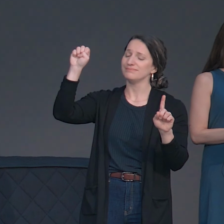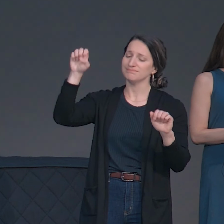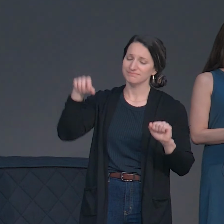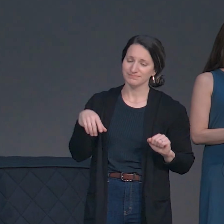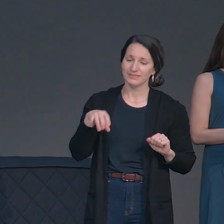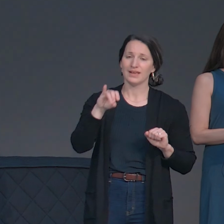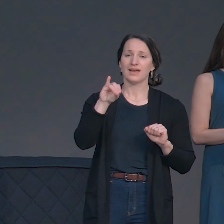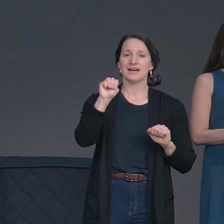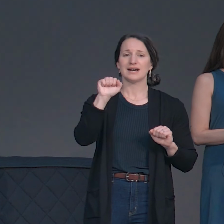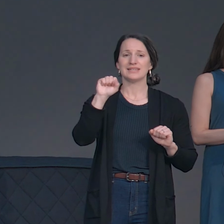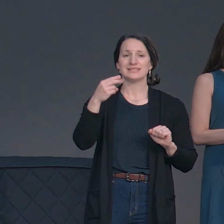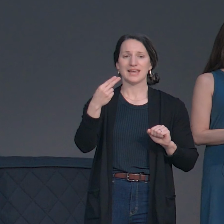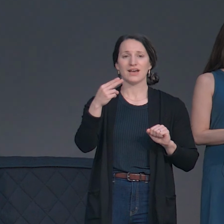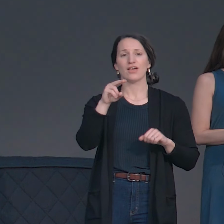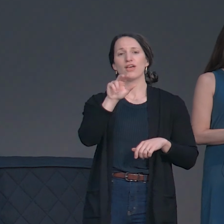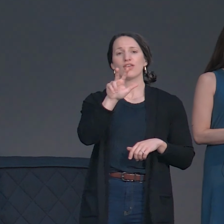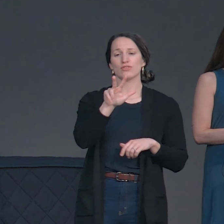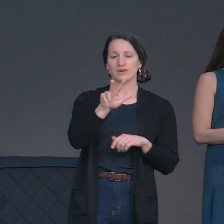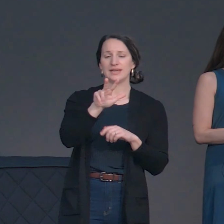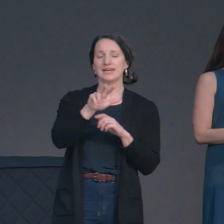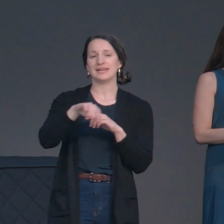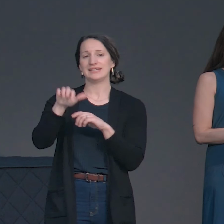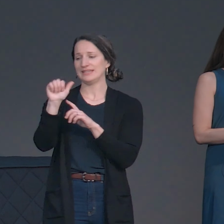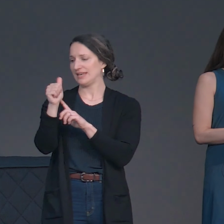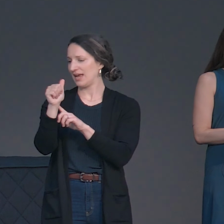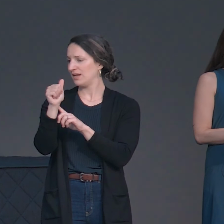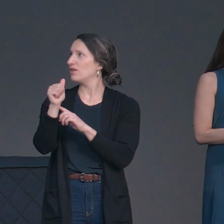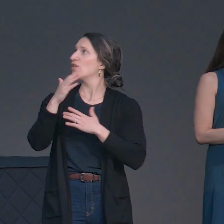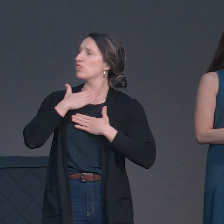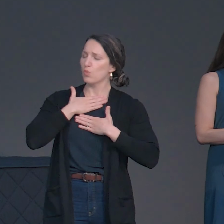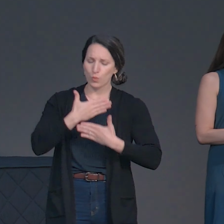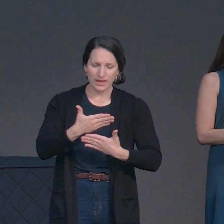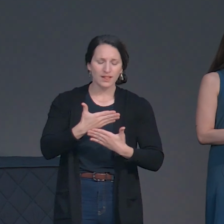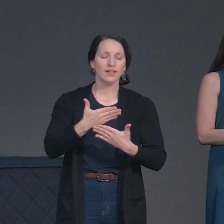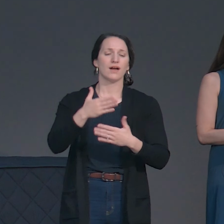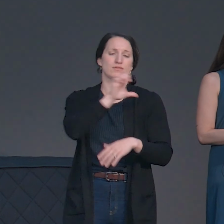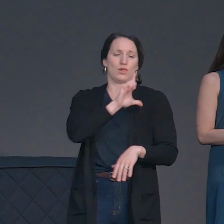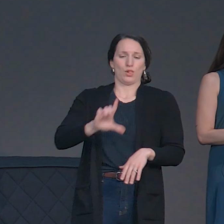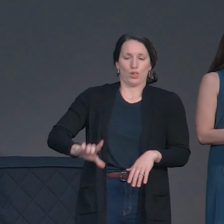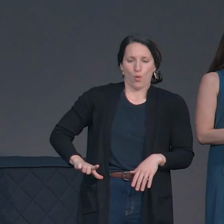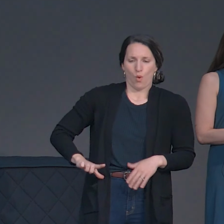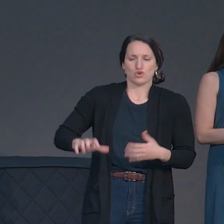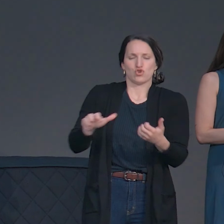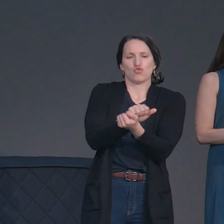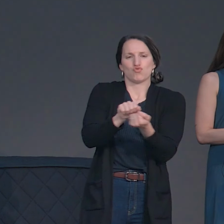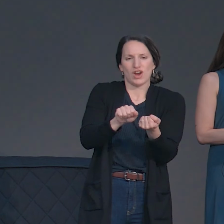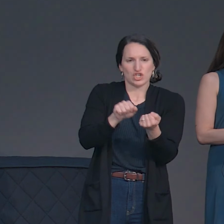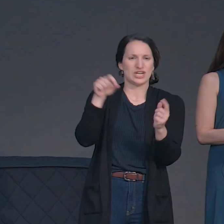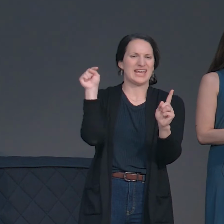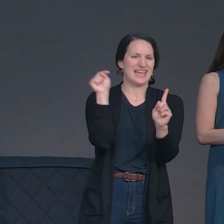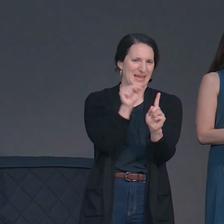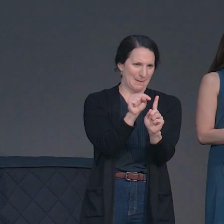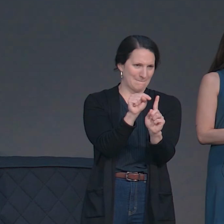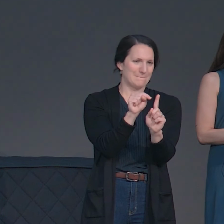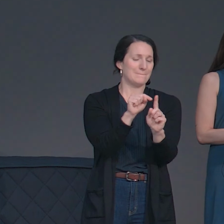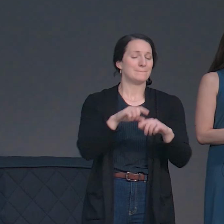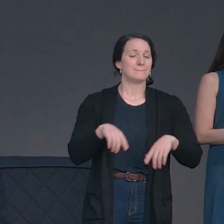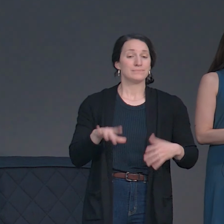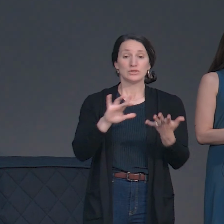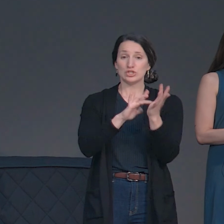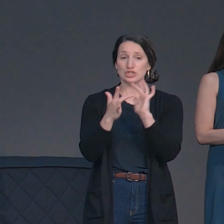Isaiah 53:10 says, it was the will of the Lord to crush him. He has put him to grief.